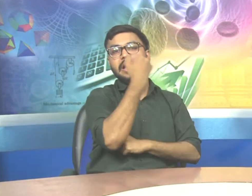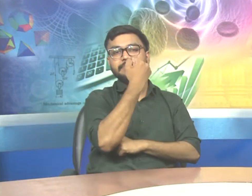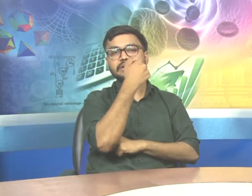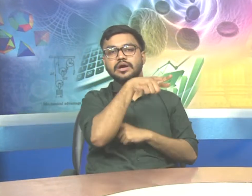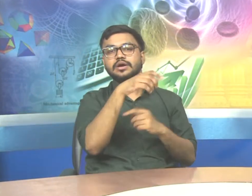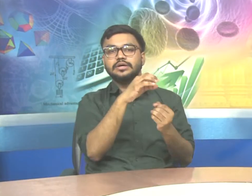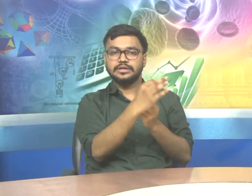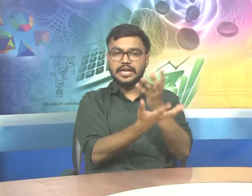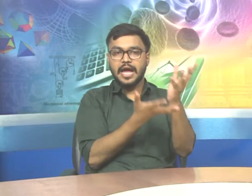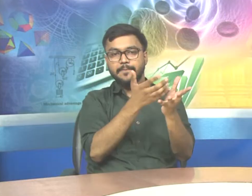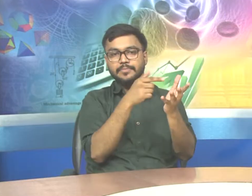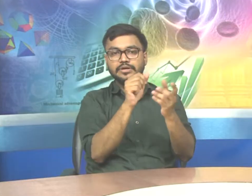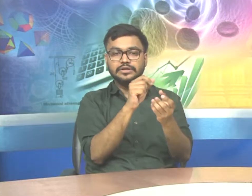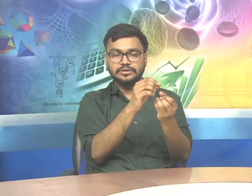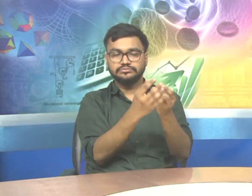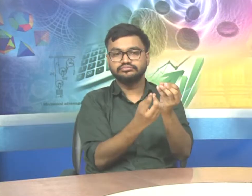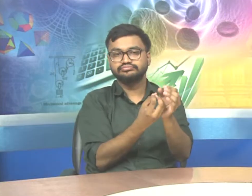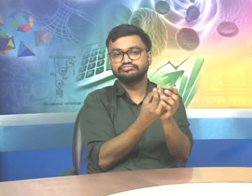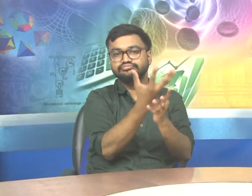For example, in solar panels.